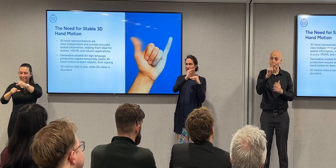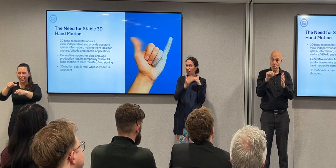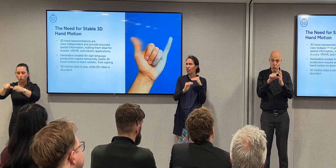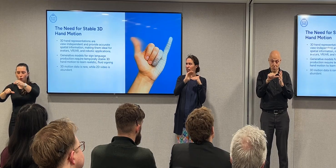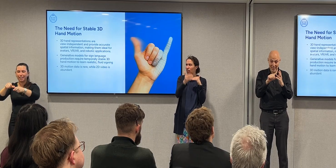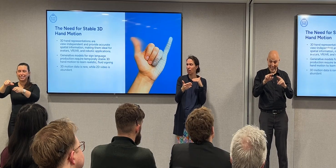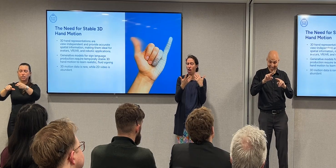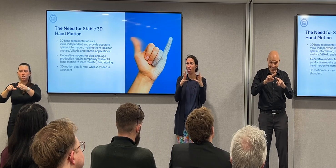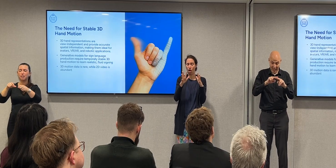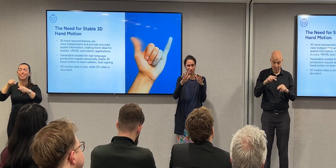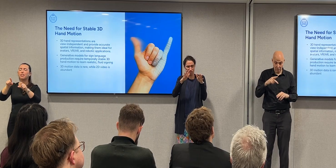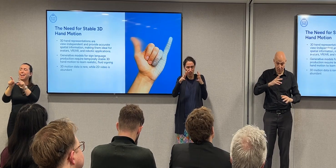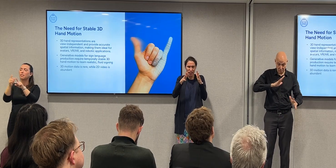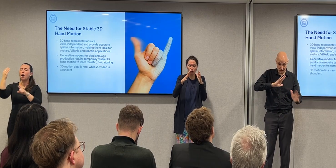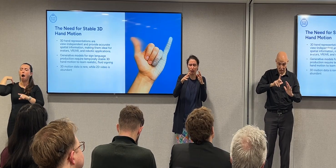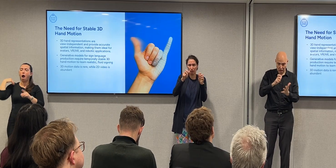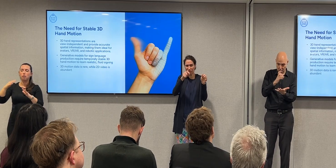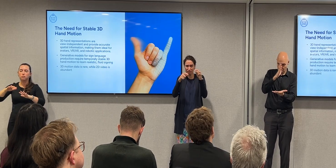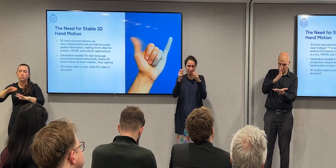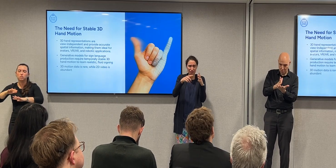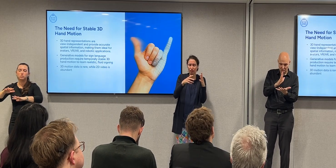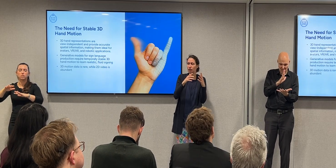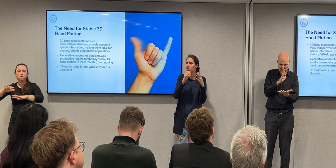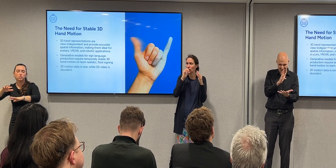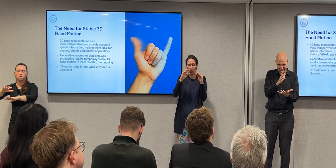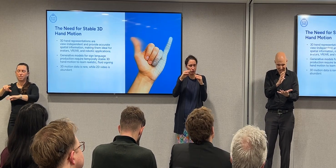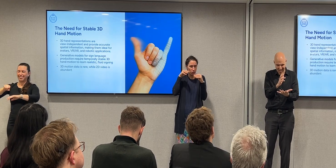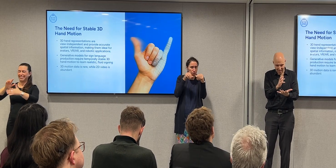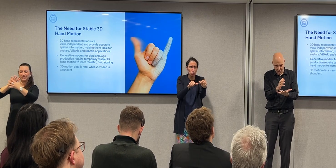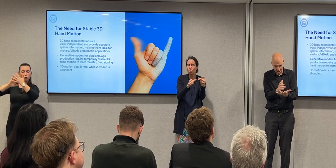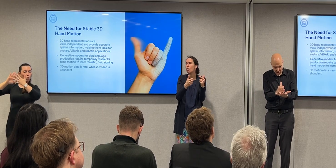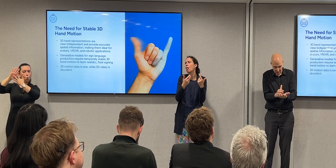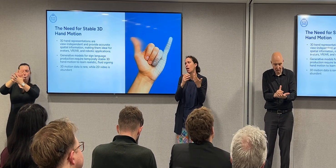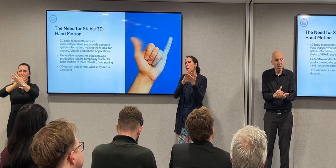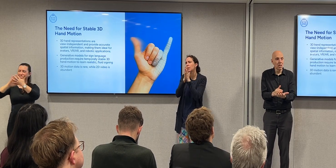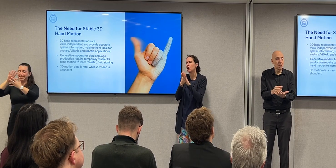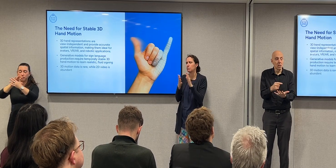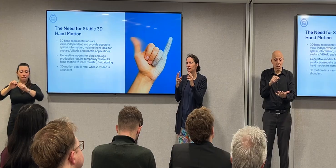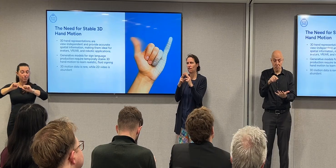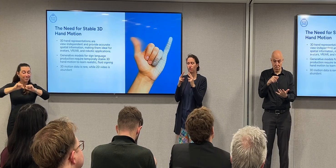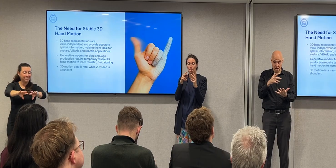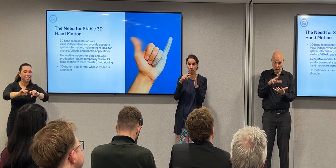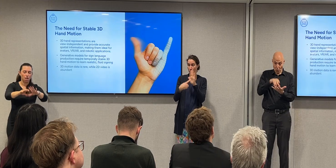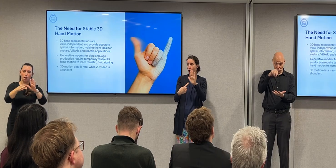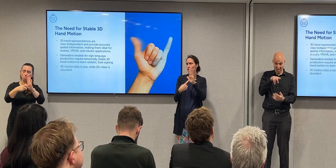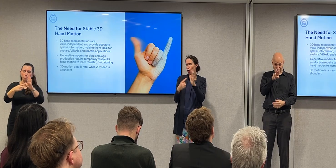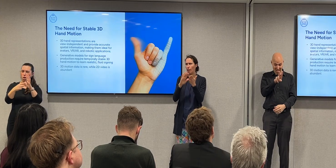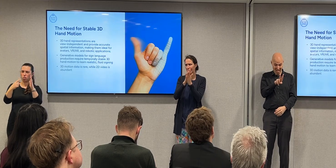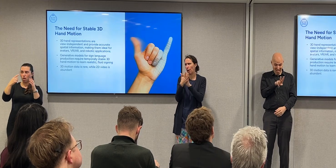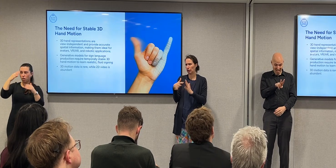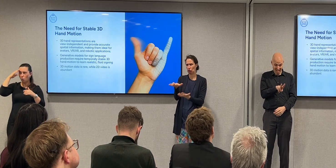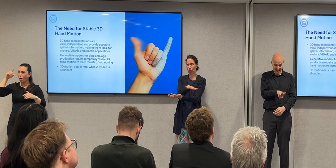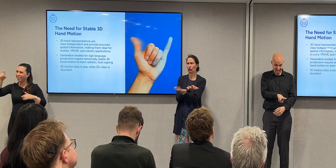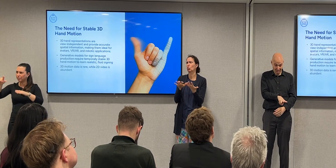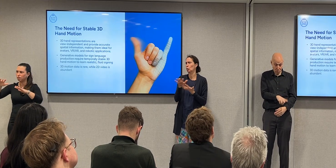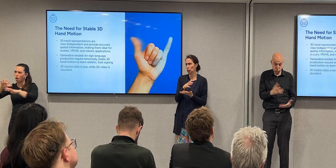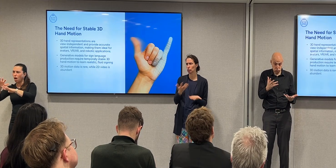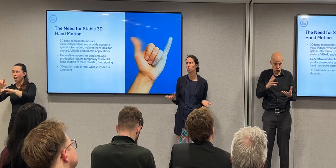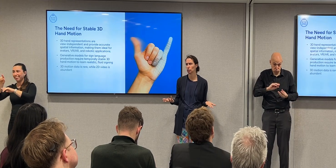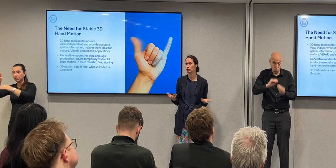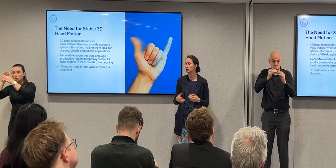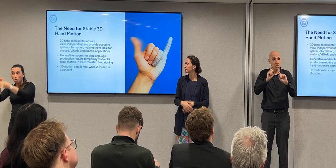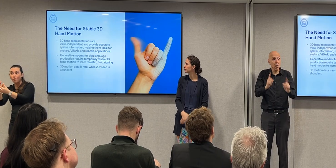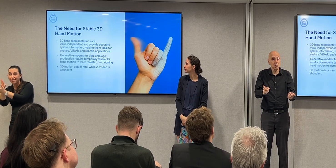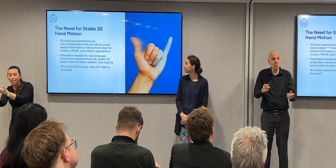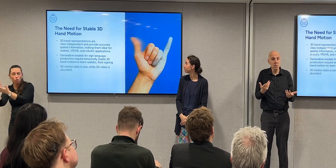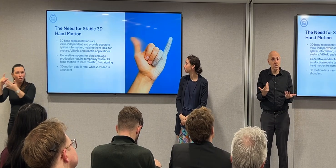lot of flickering and things like that, it tends to get very confusing for the models, and it's hard to learn. But